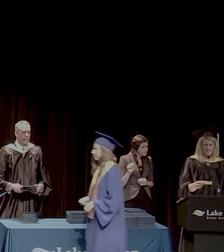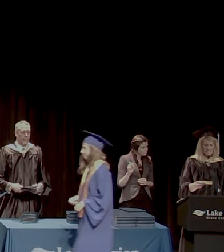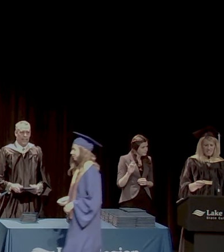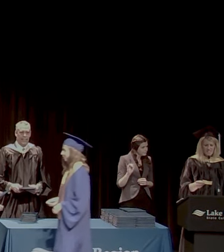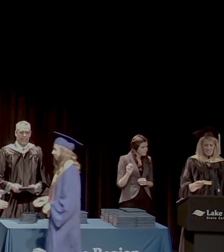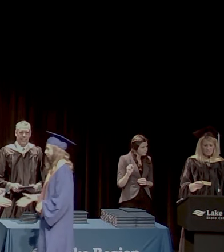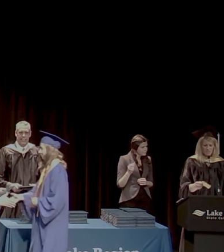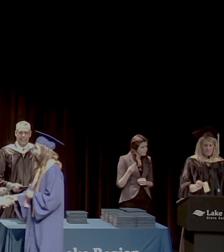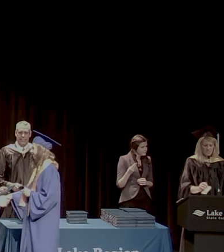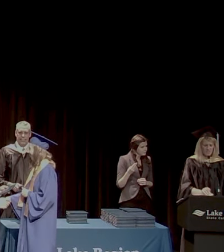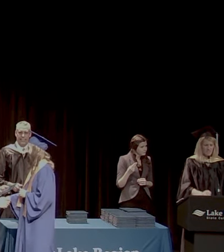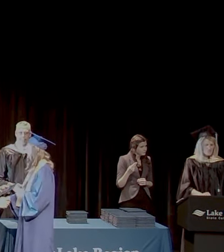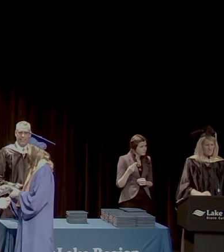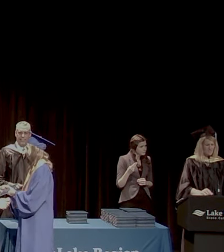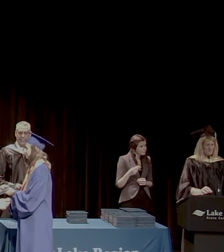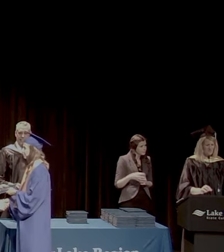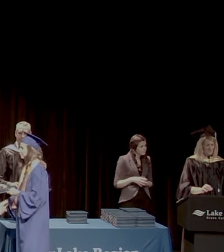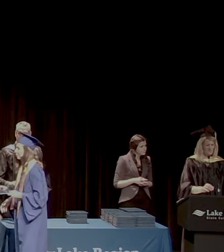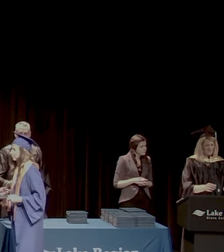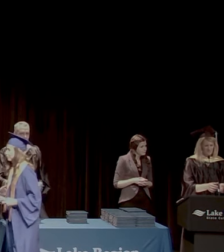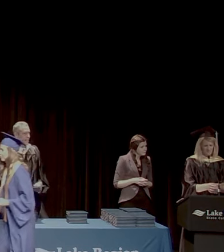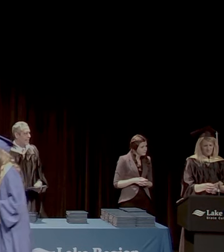in Applied Science, Associate Degree Nurse.